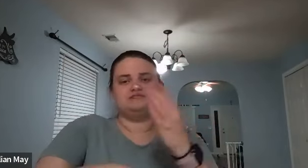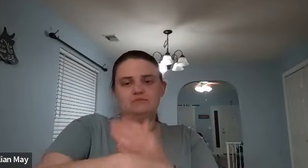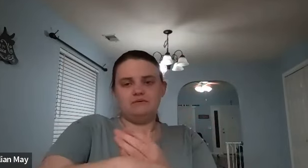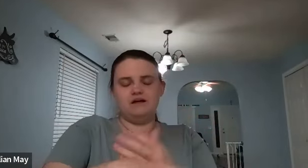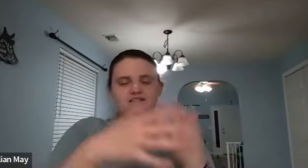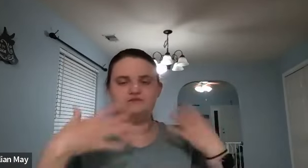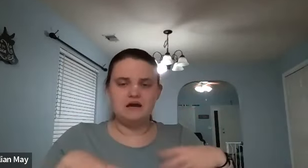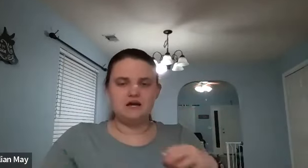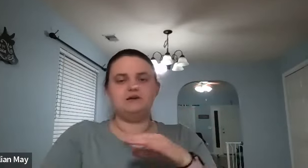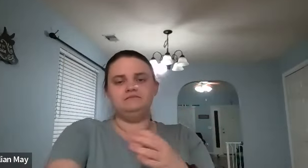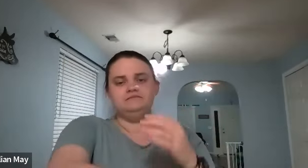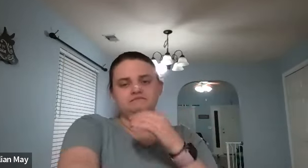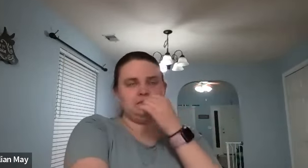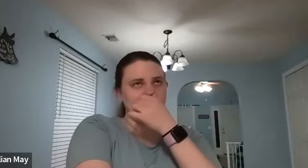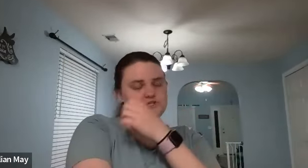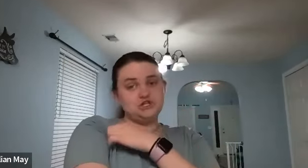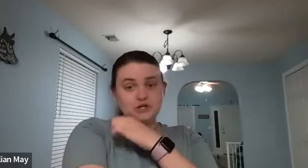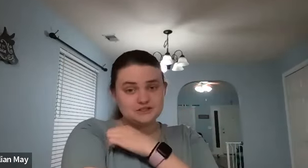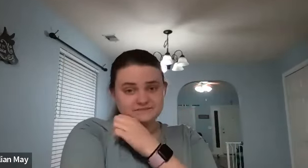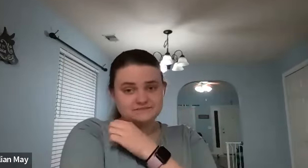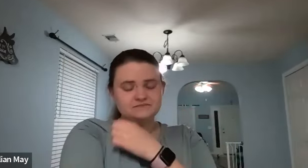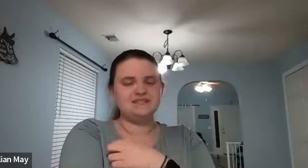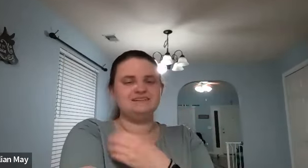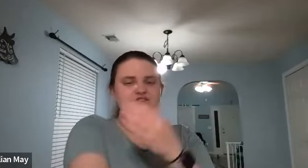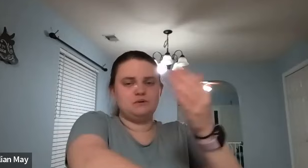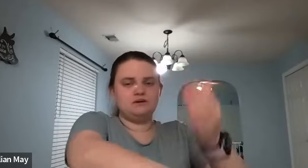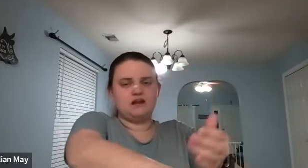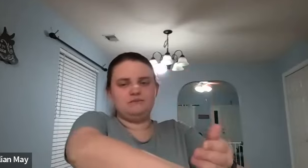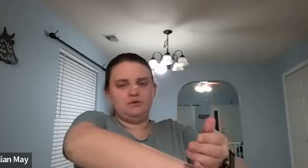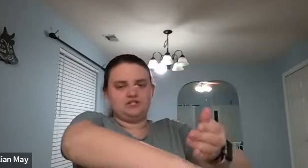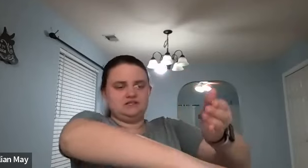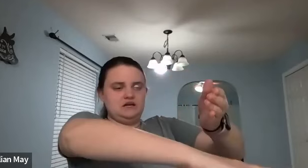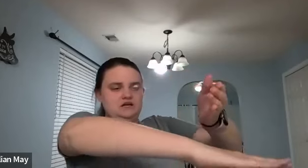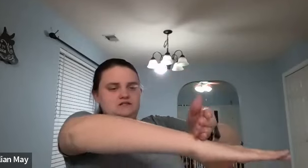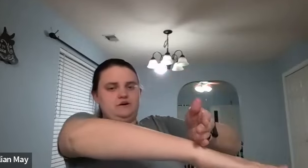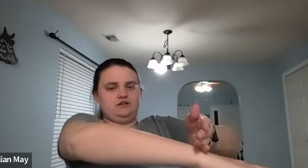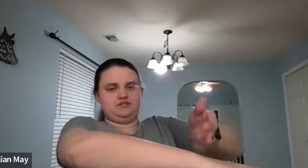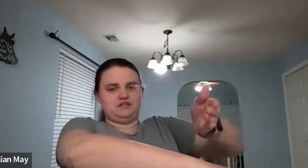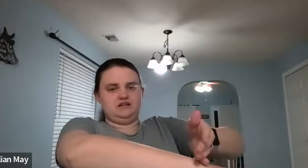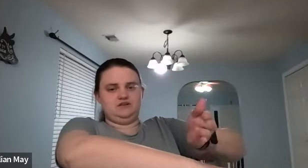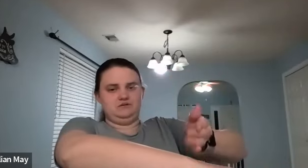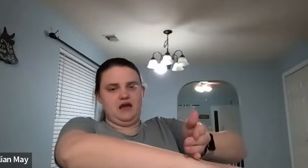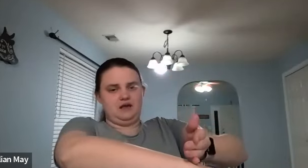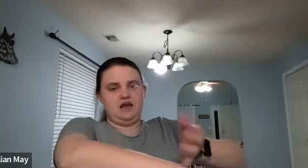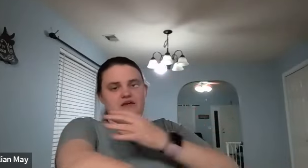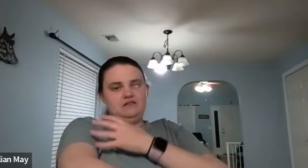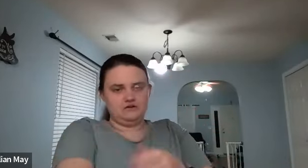clothes, sweater, or shirt. Sweater's kind of more just sweater. You just kind of do that. Yeah, that long